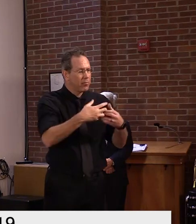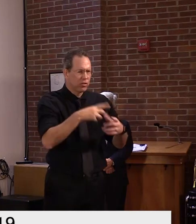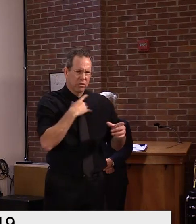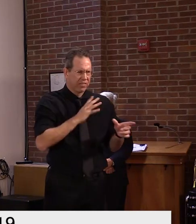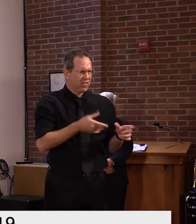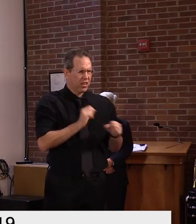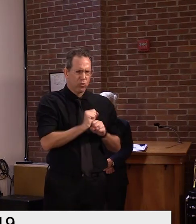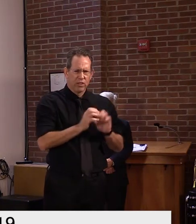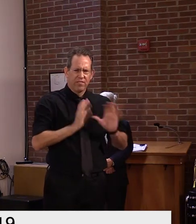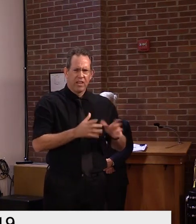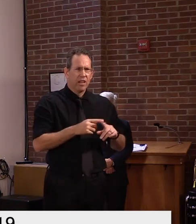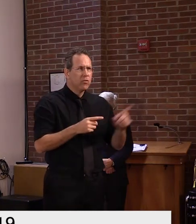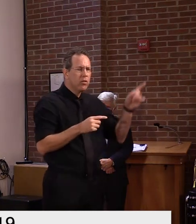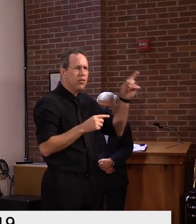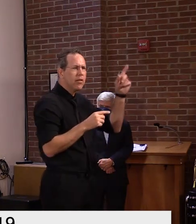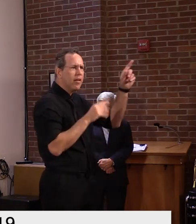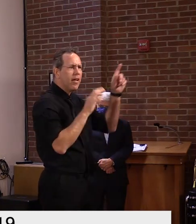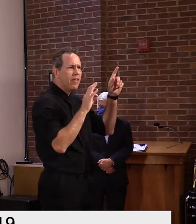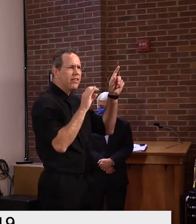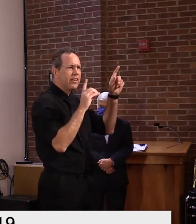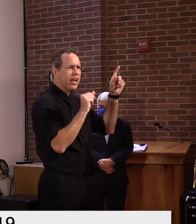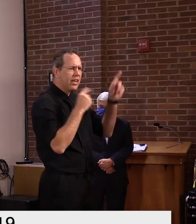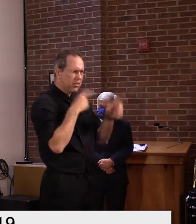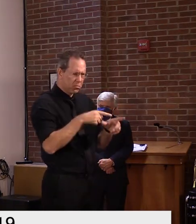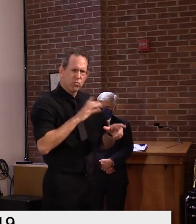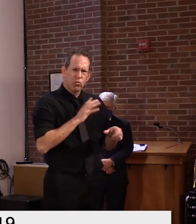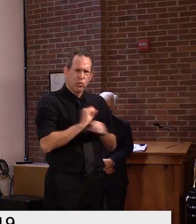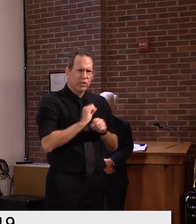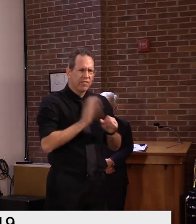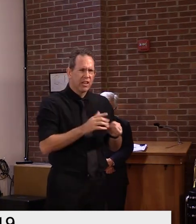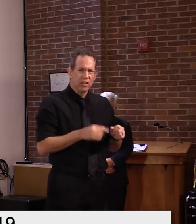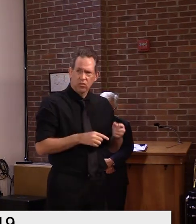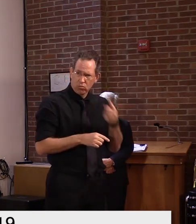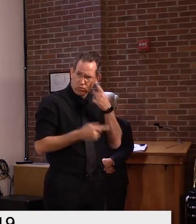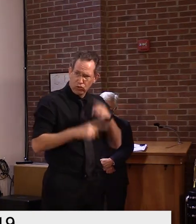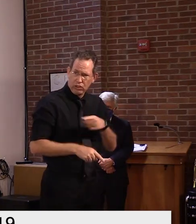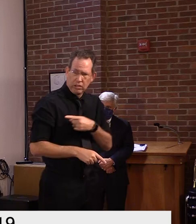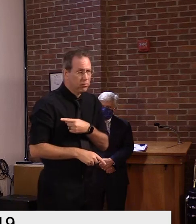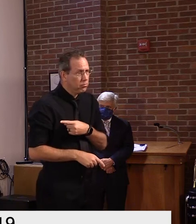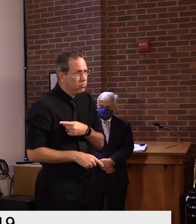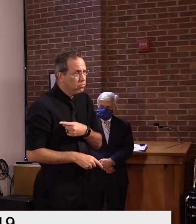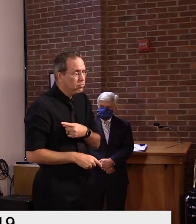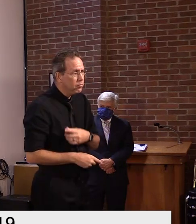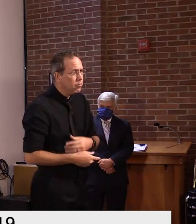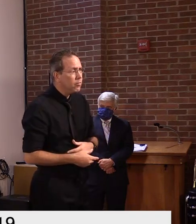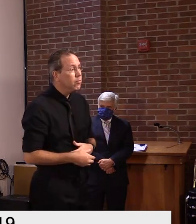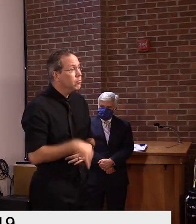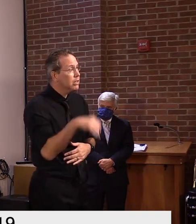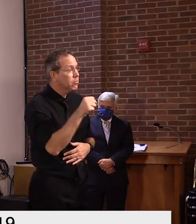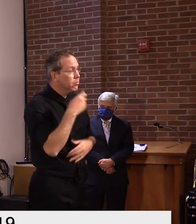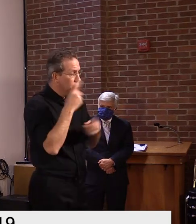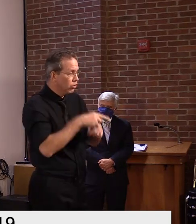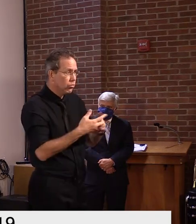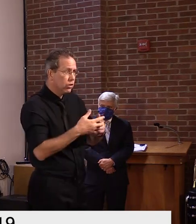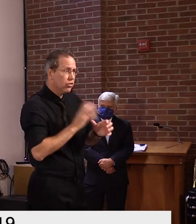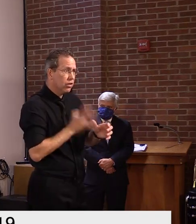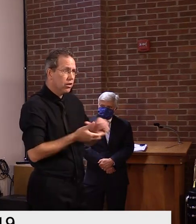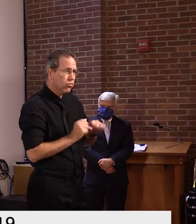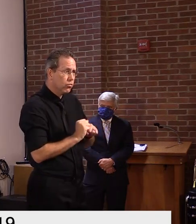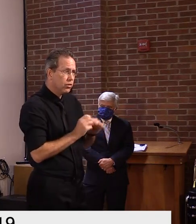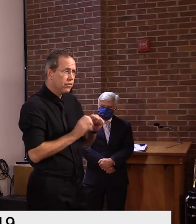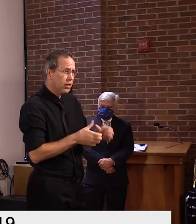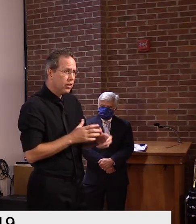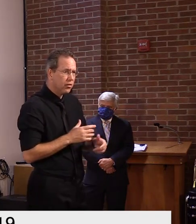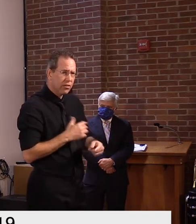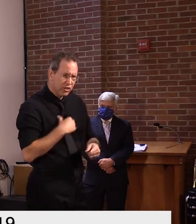All right, can you hear me? Yeah, I just gave you a yes or no answer. Is that okay? Just yes, okay. So yeah. You